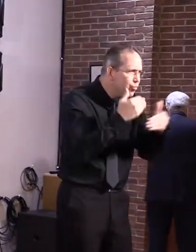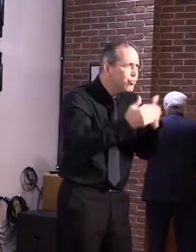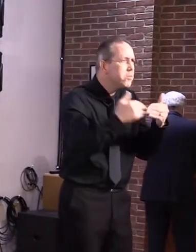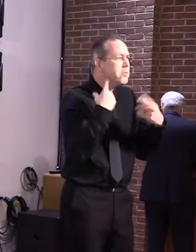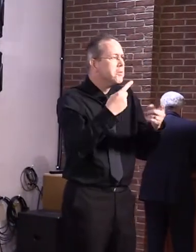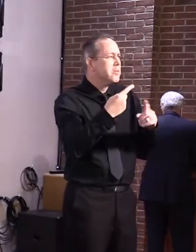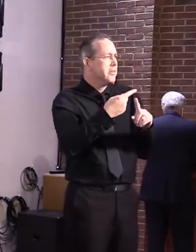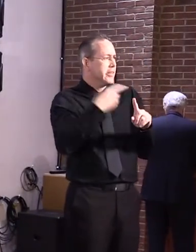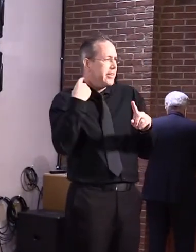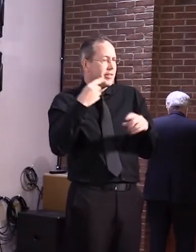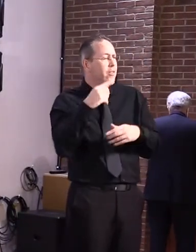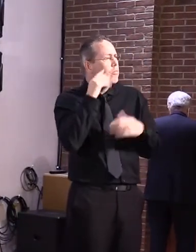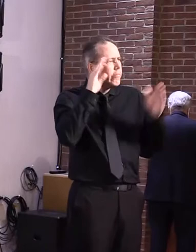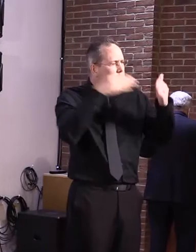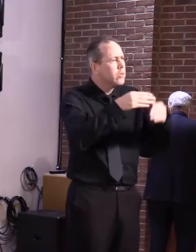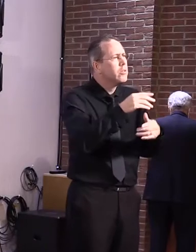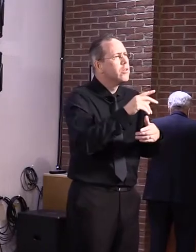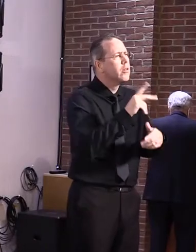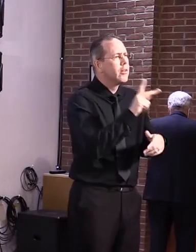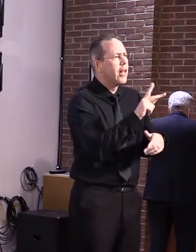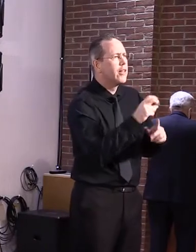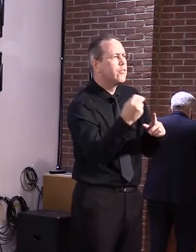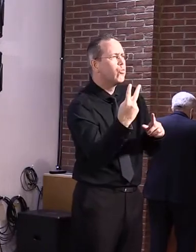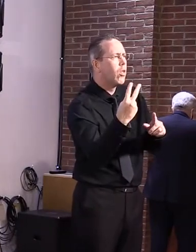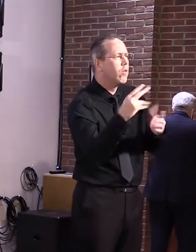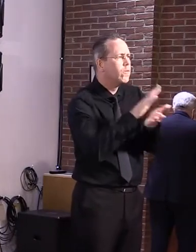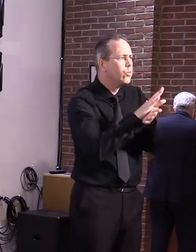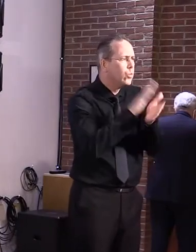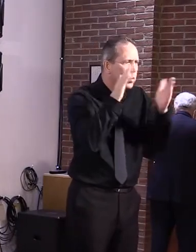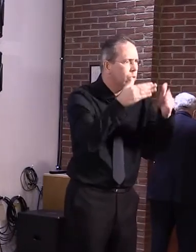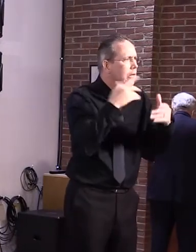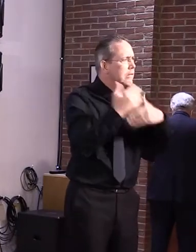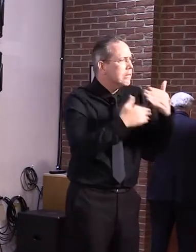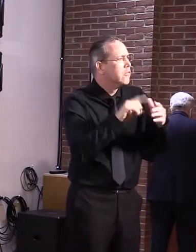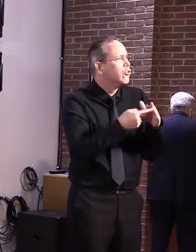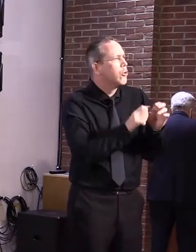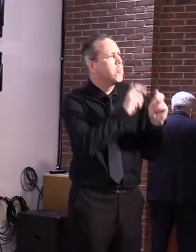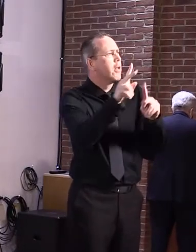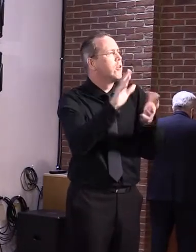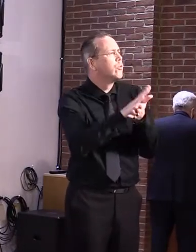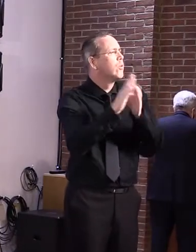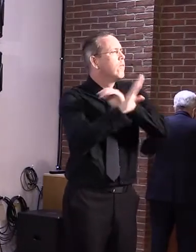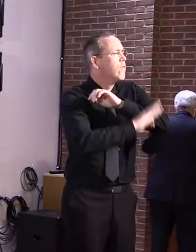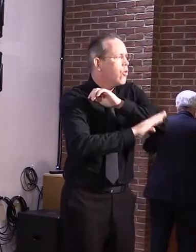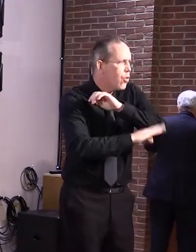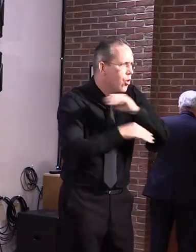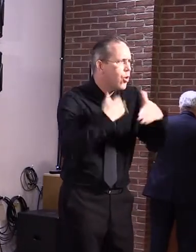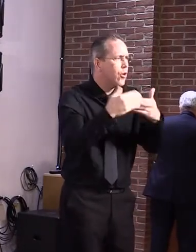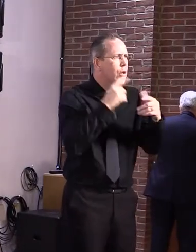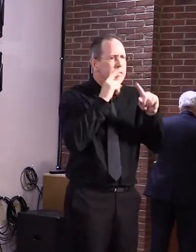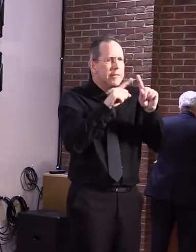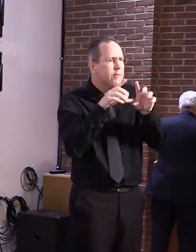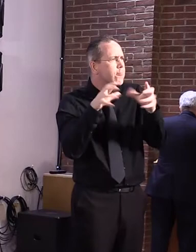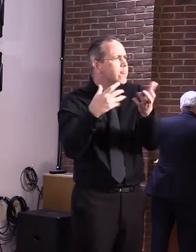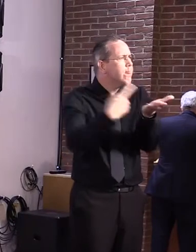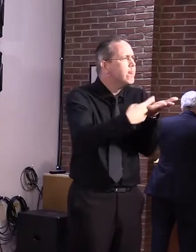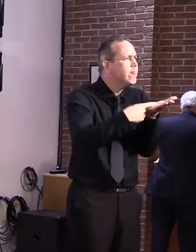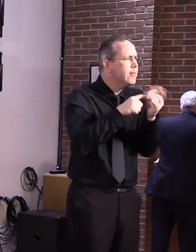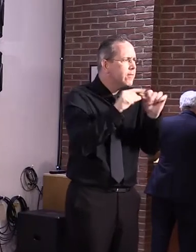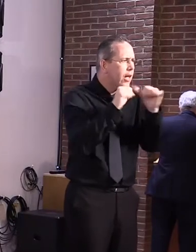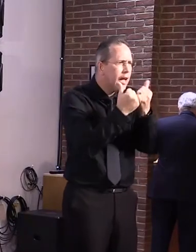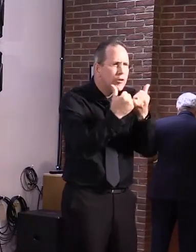fall. The Agency of Education, the Department of Health, pediatric infectious disease experts, and